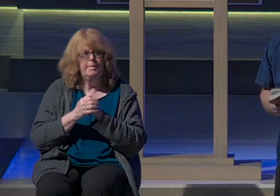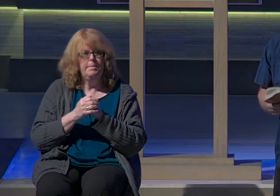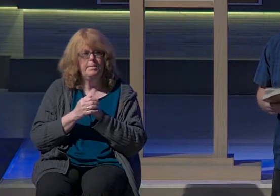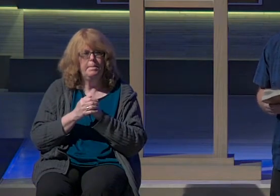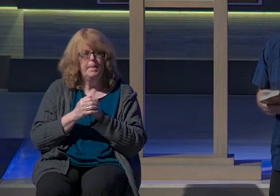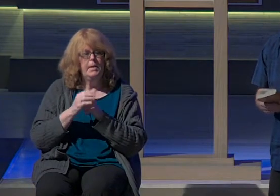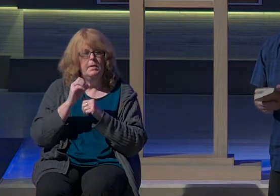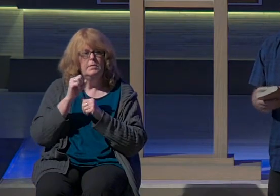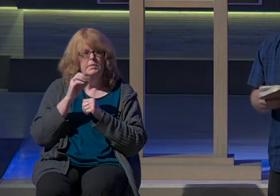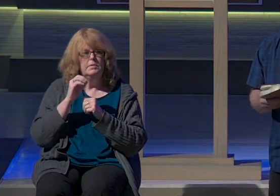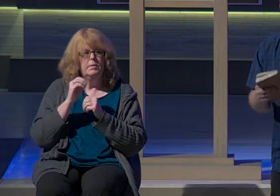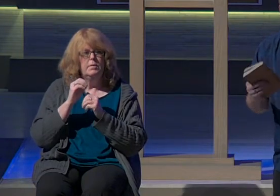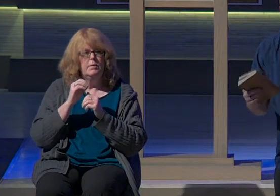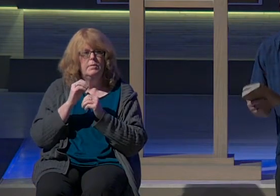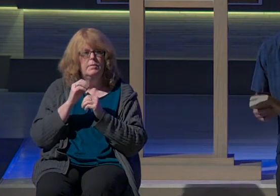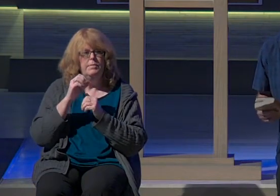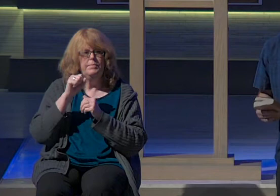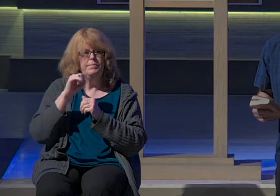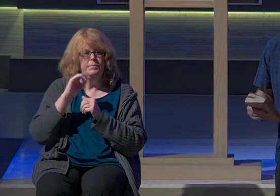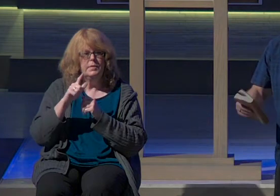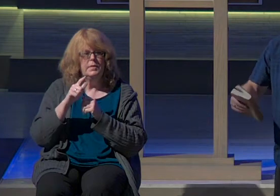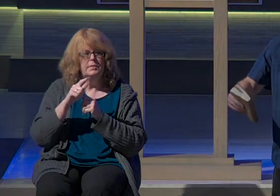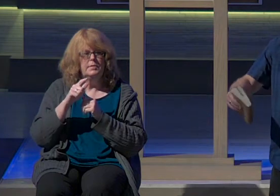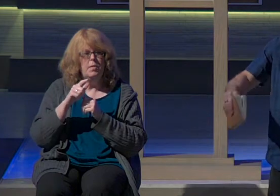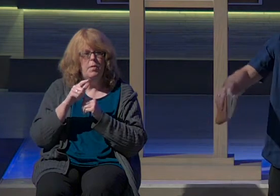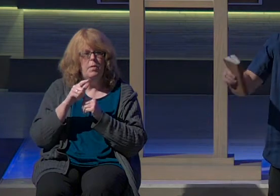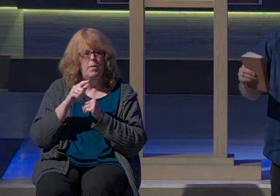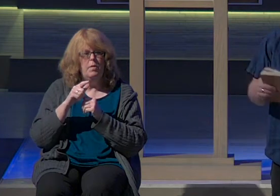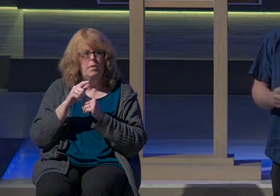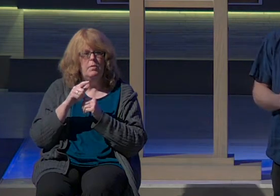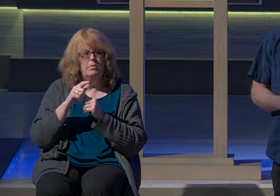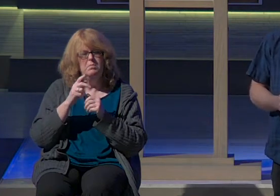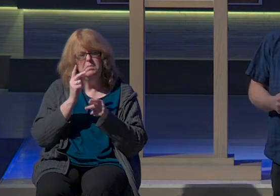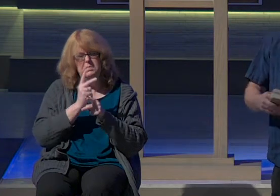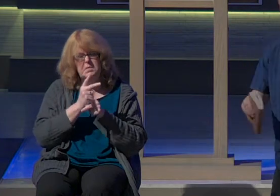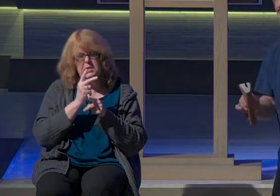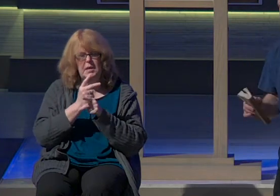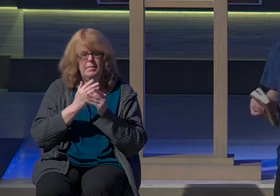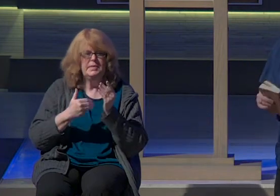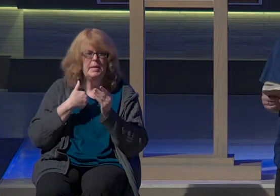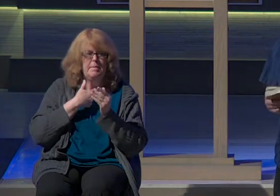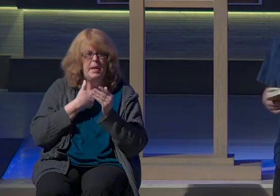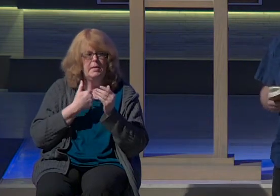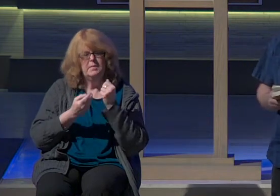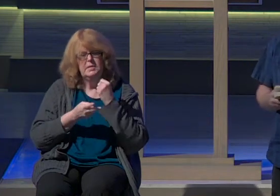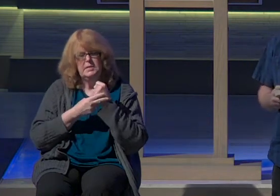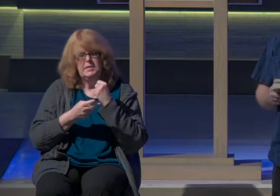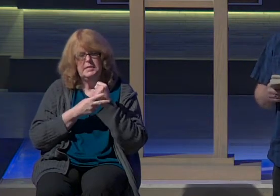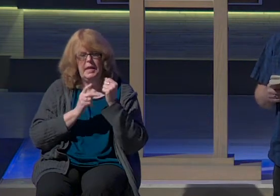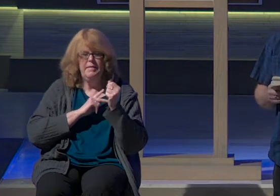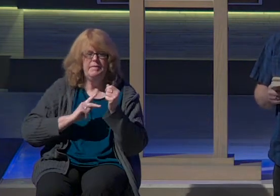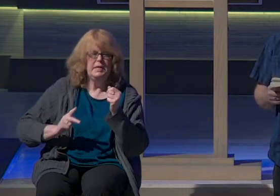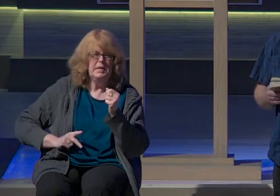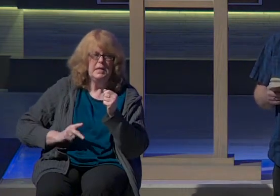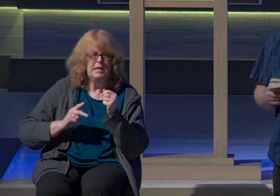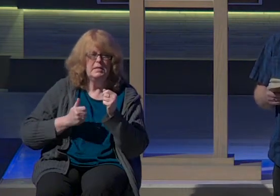And so Saul goes out and he keeps a few of the animals and he spares the king. And